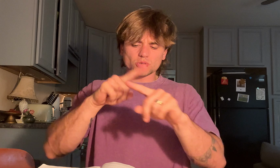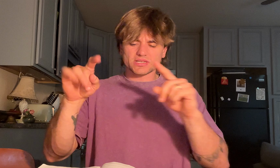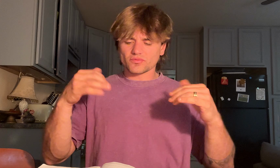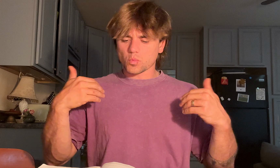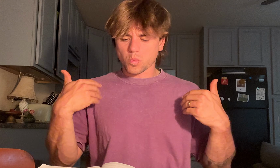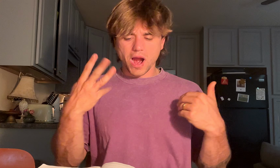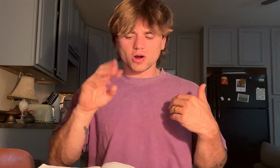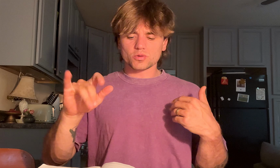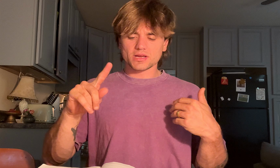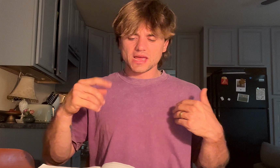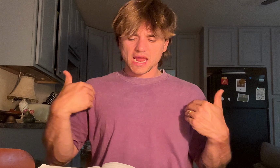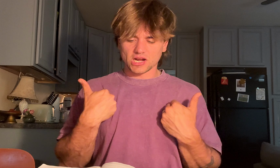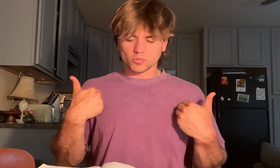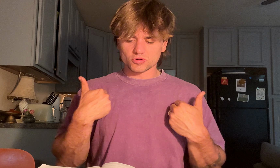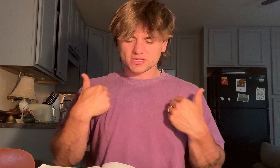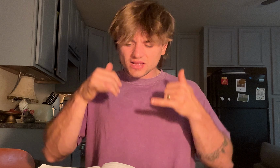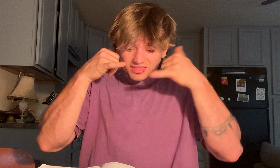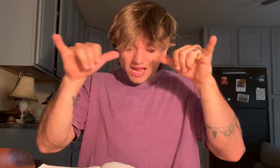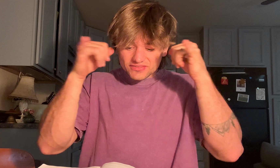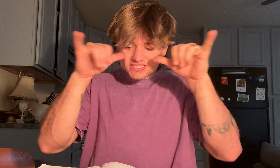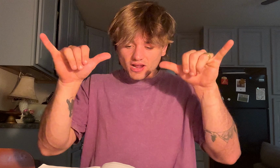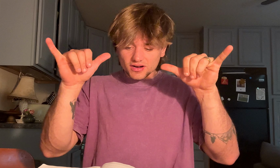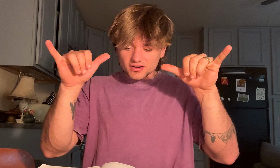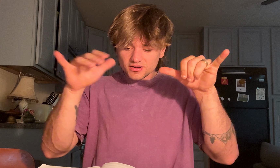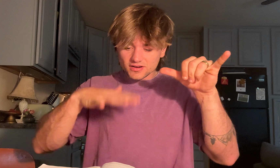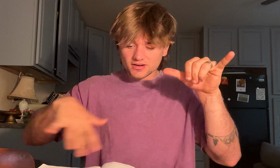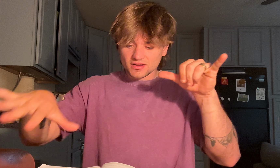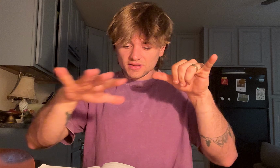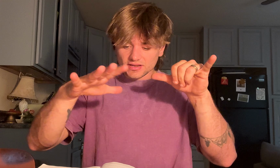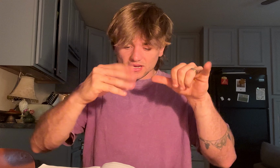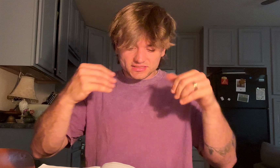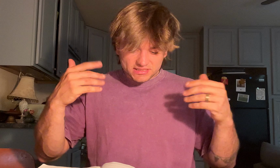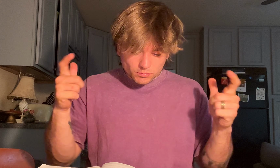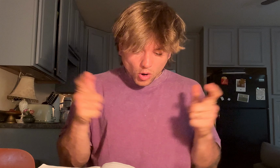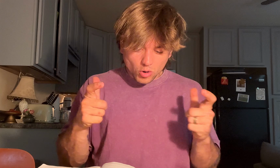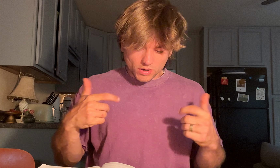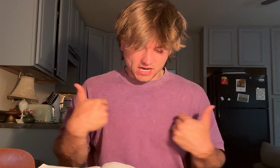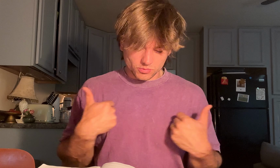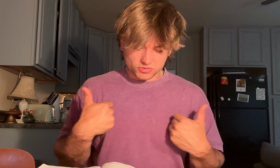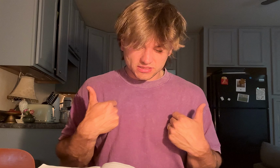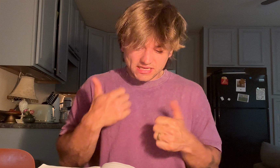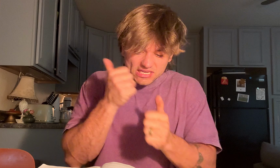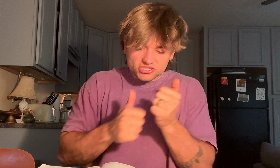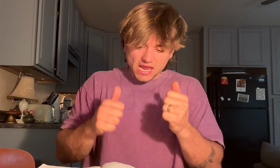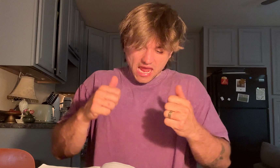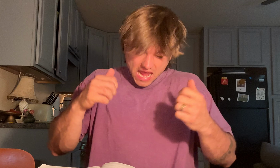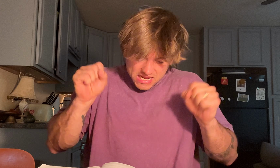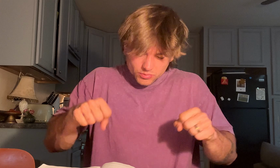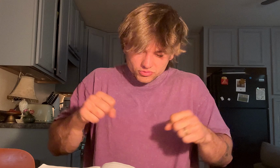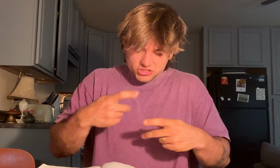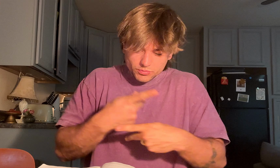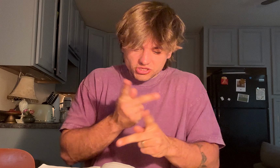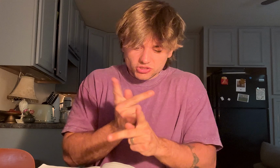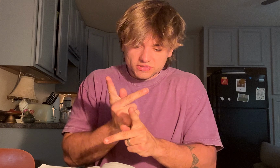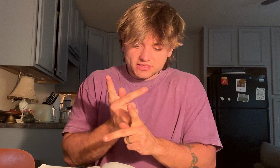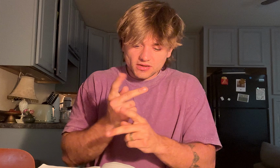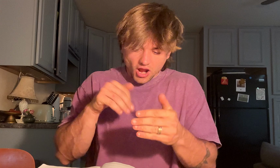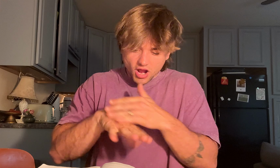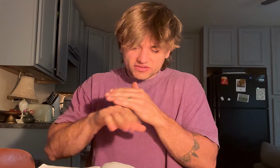of wild animals, livestock, and small animals, each able to produce